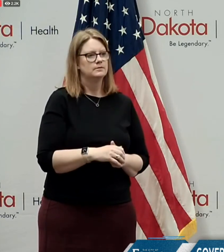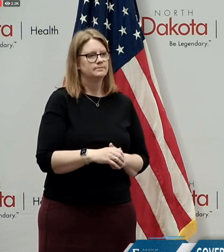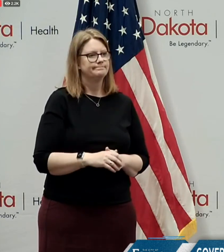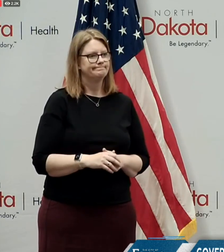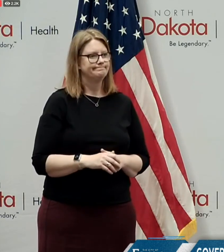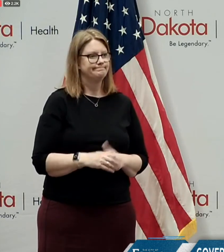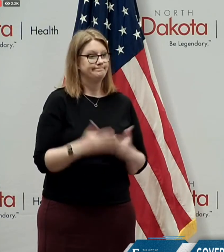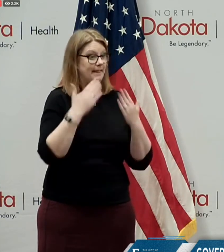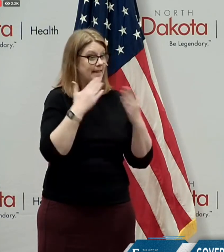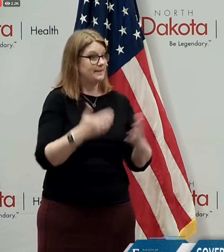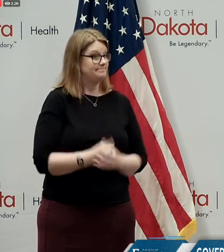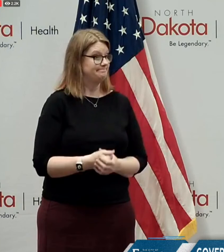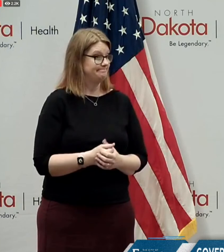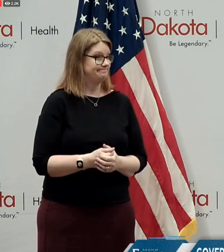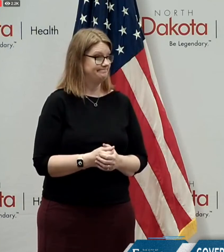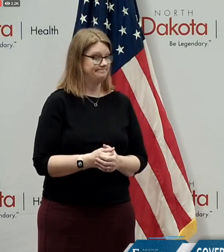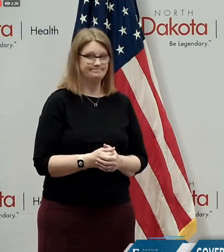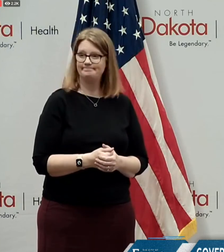Thank you.